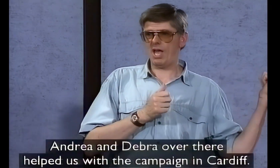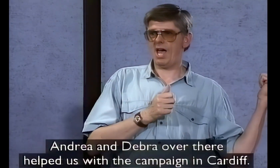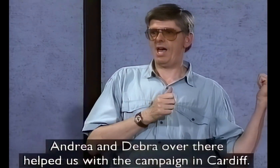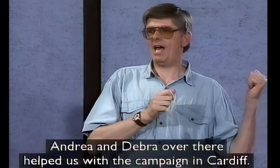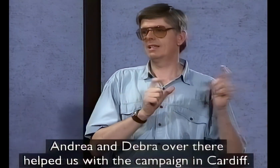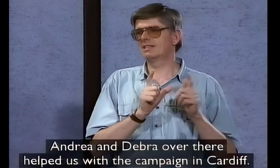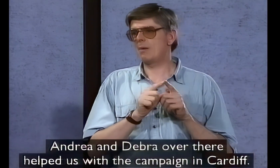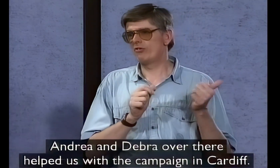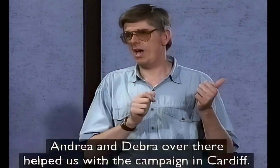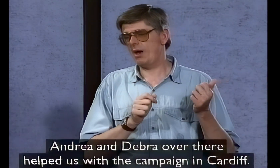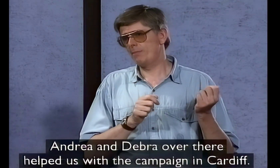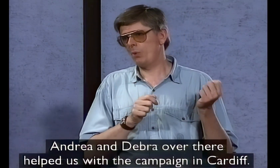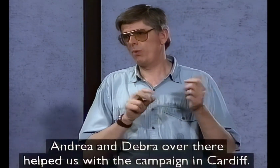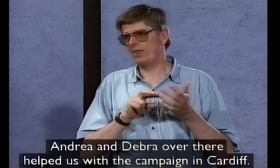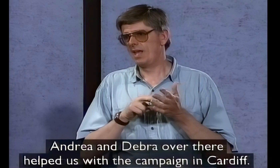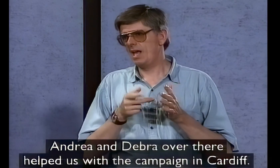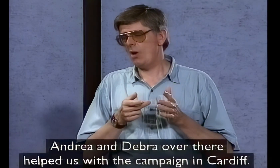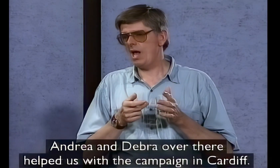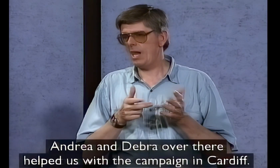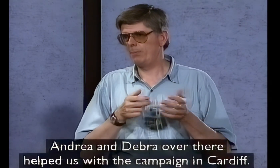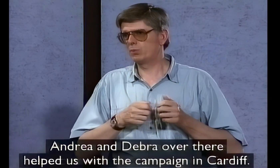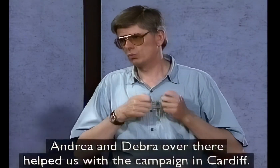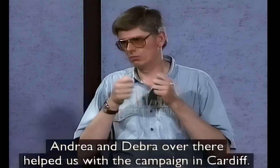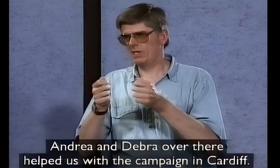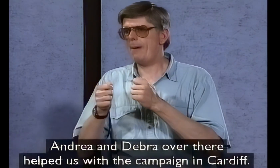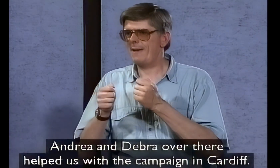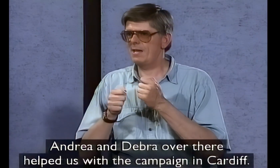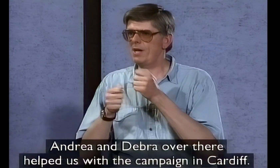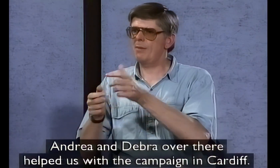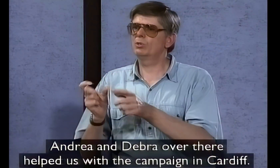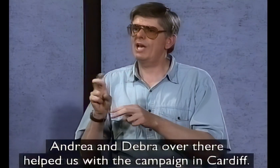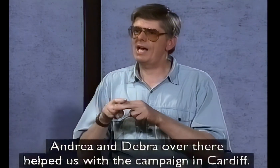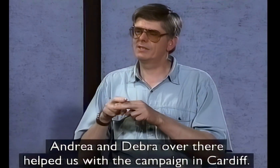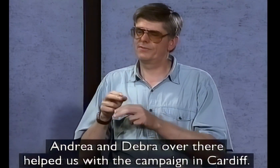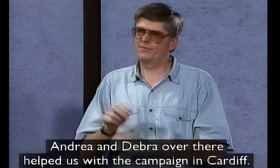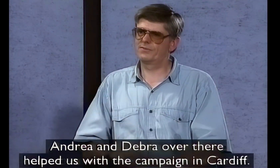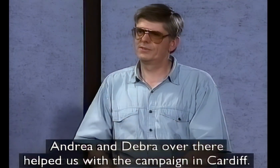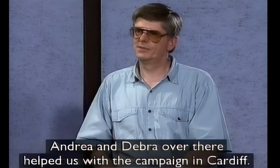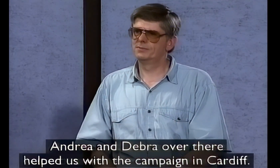For example, Andrea and Deborah over there helped us with the campaign in Cardiff.